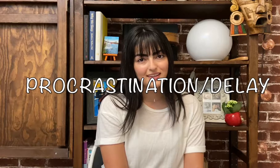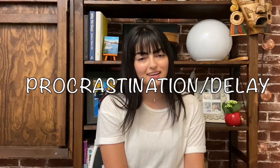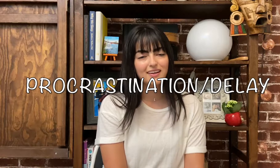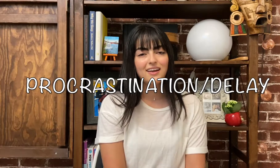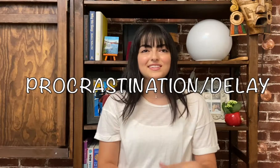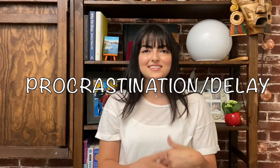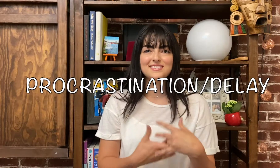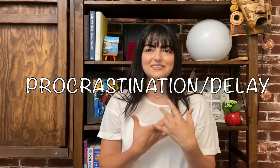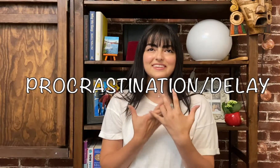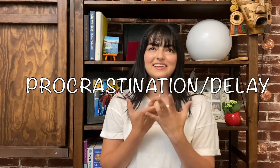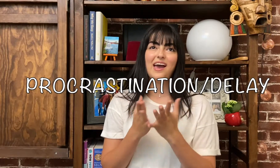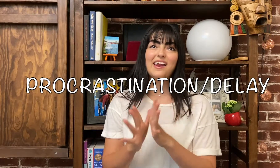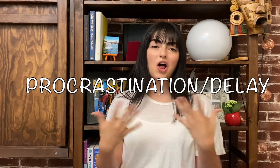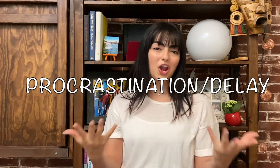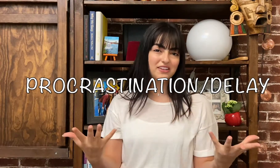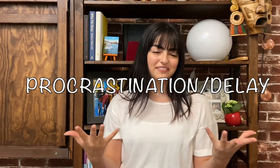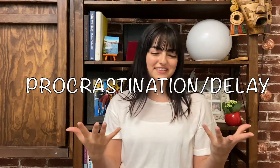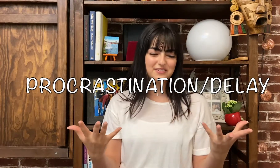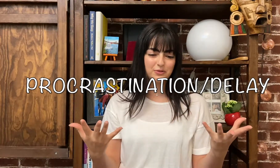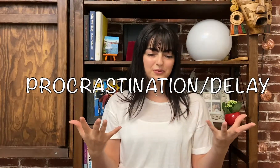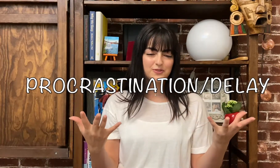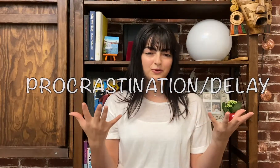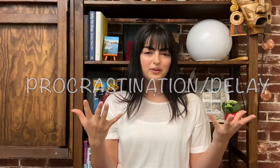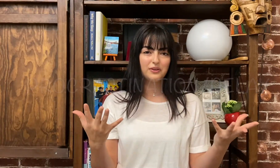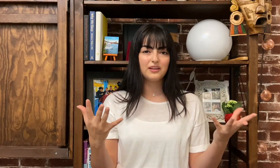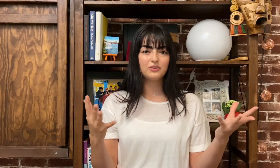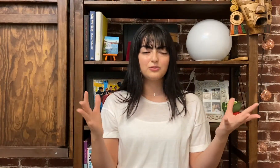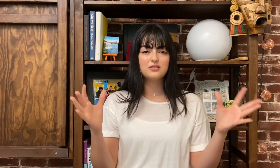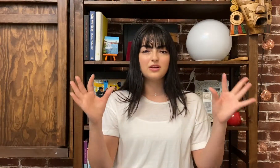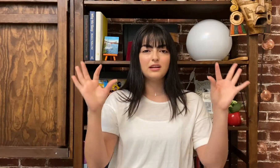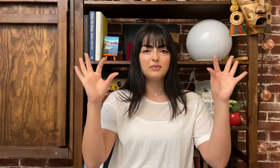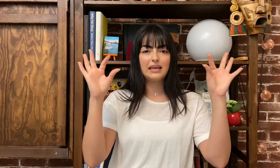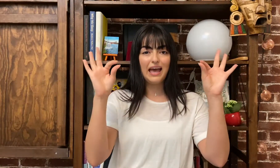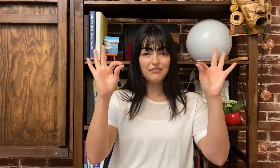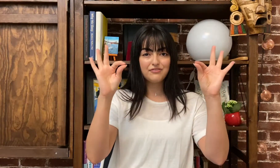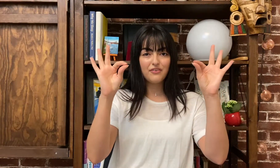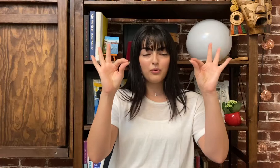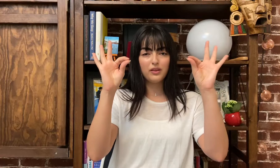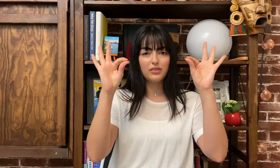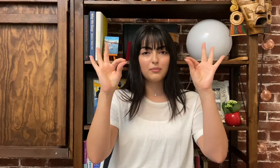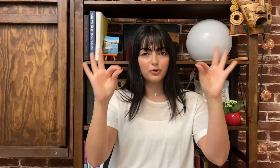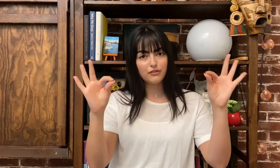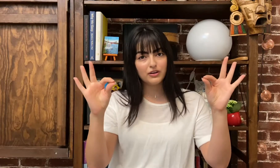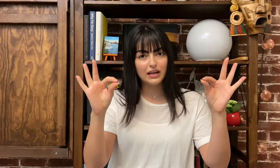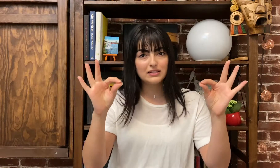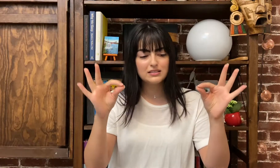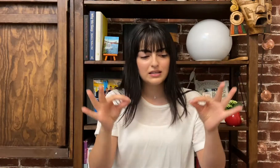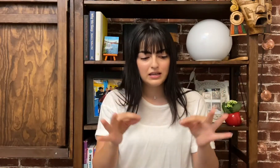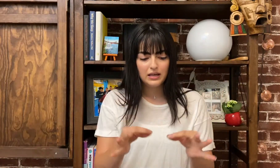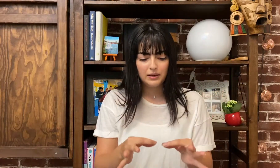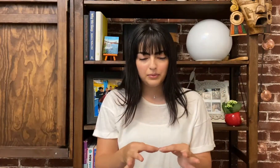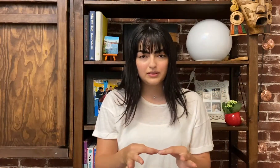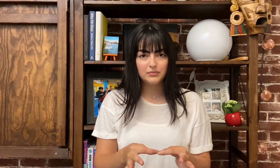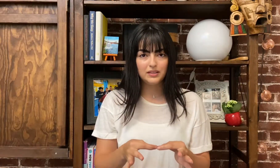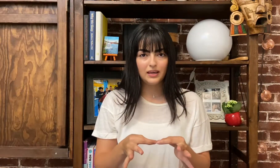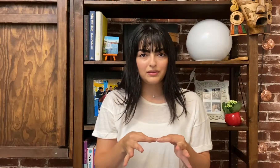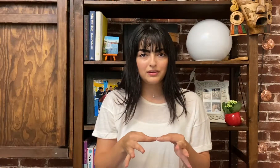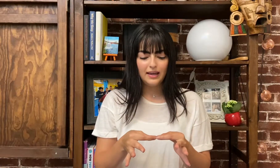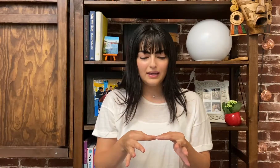Procrastinating. This is something that a lot of us do. So what you're gonna do is you're gonna make F with both of your hands, put them together, and